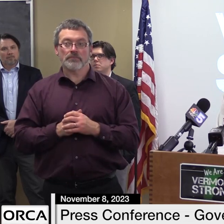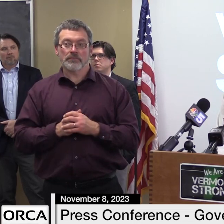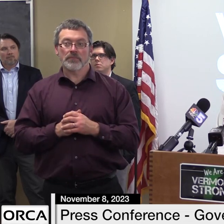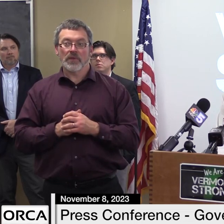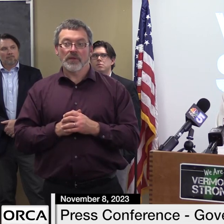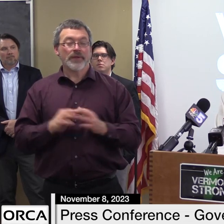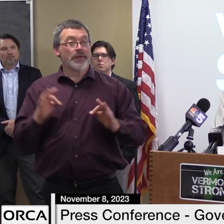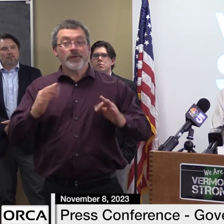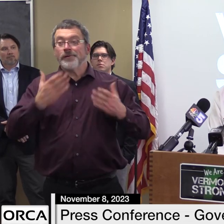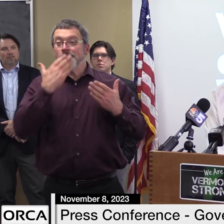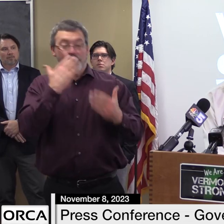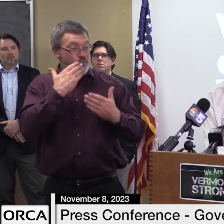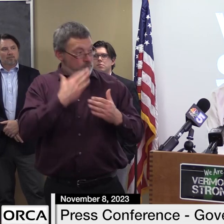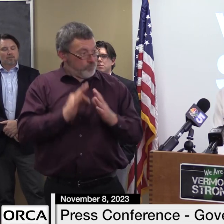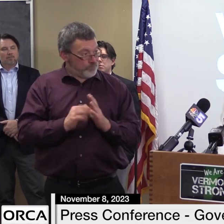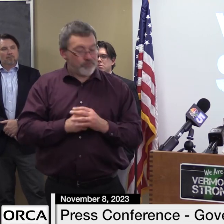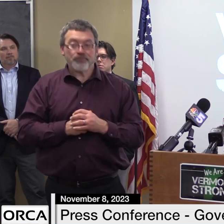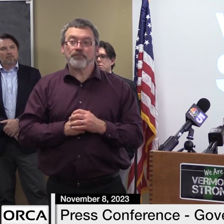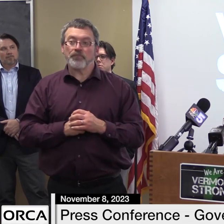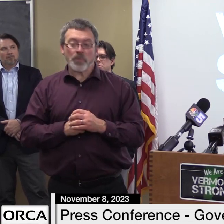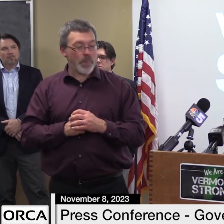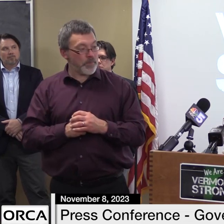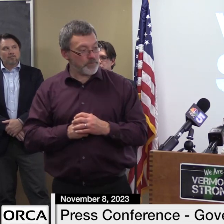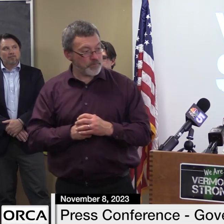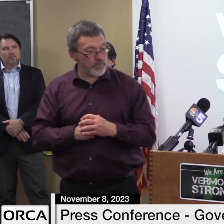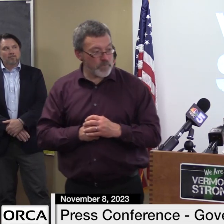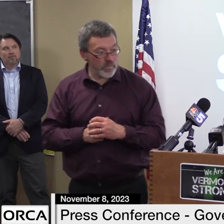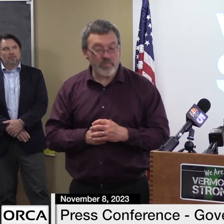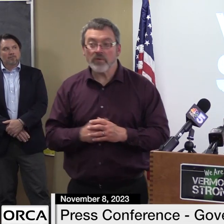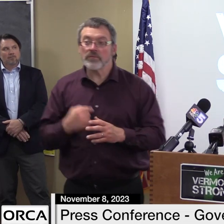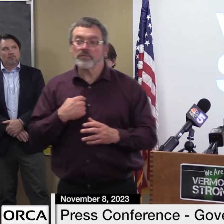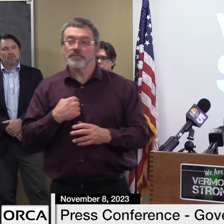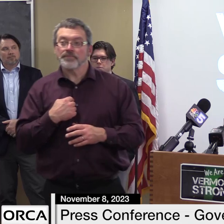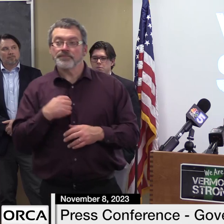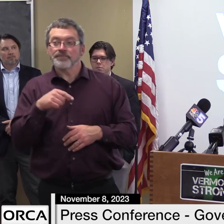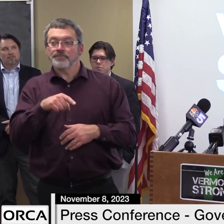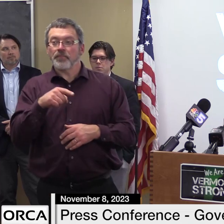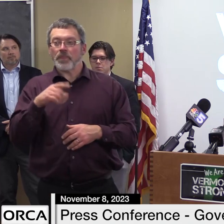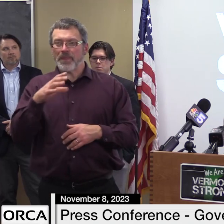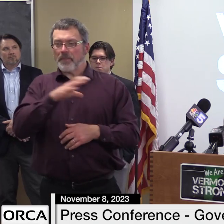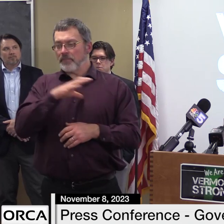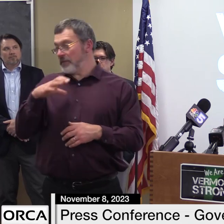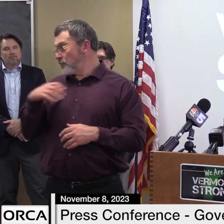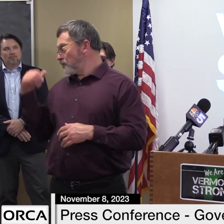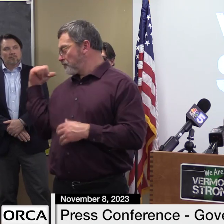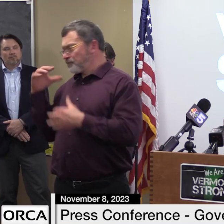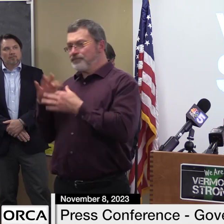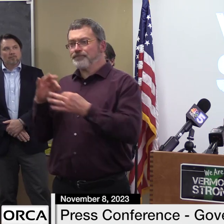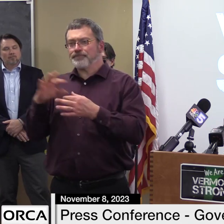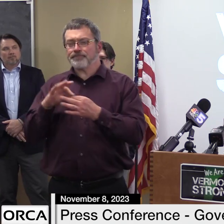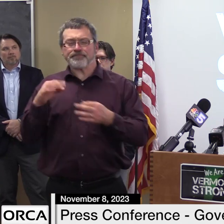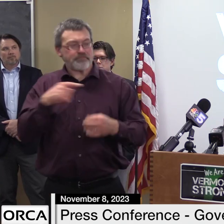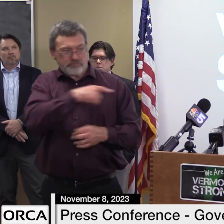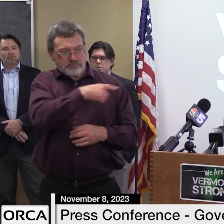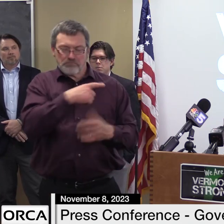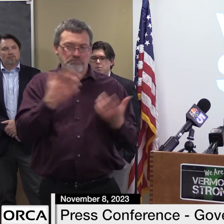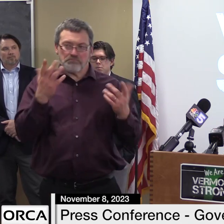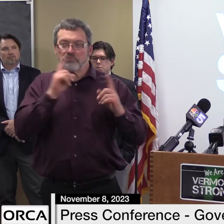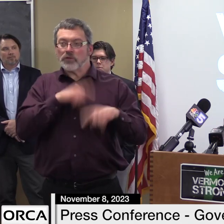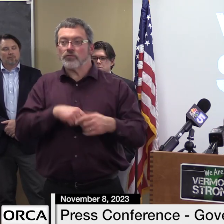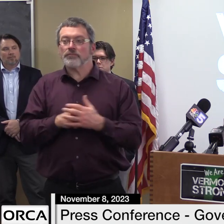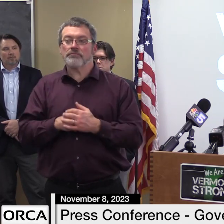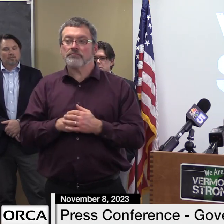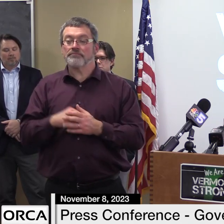Thank you, Jason. I think this might be for Commissioner Farrell or Governor. If you go back